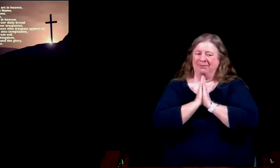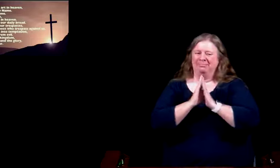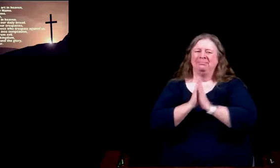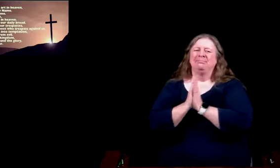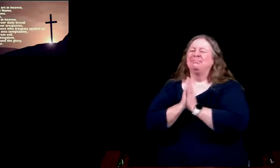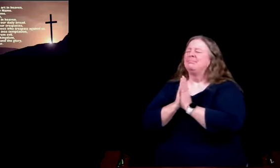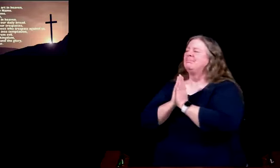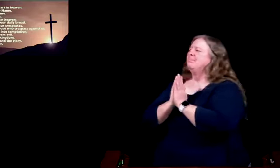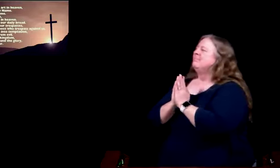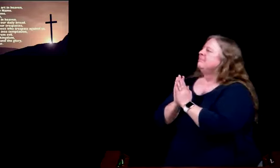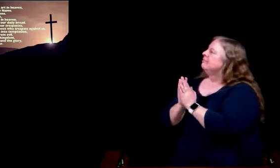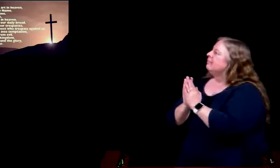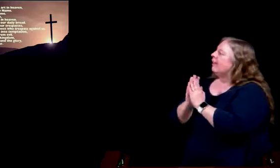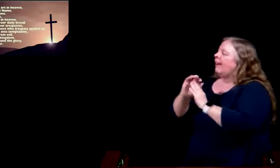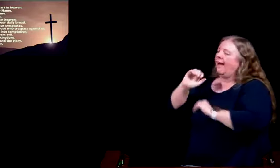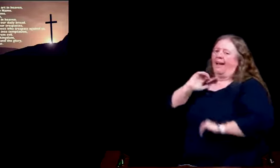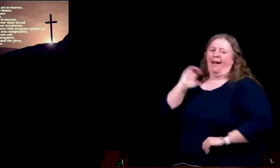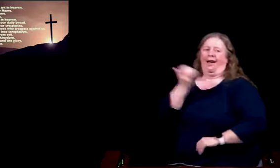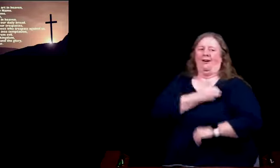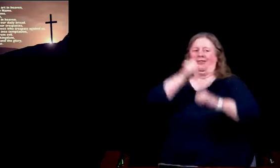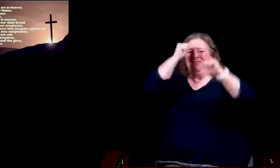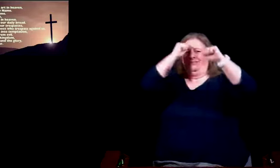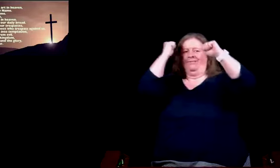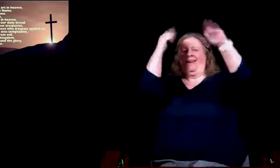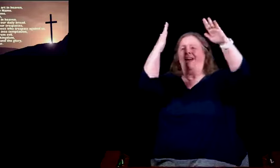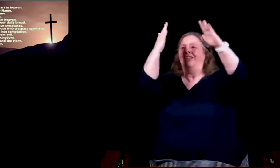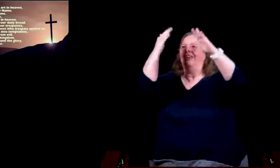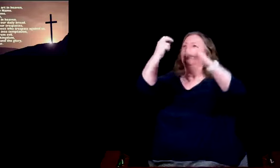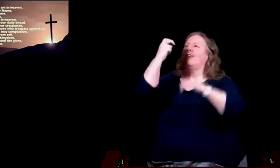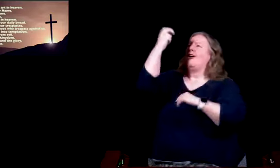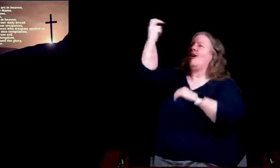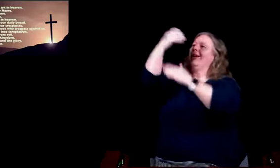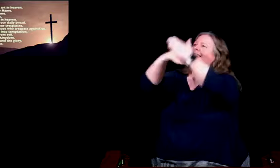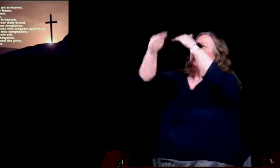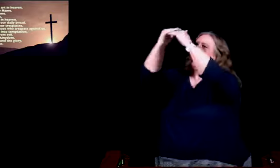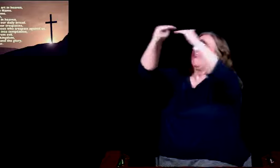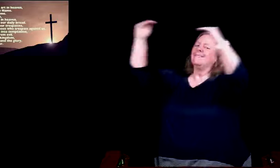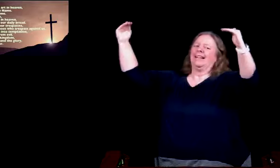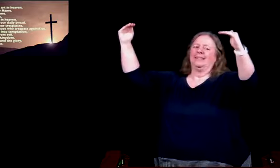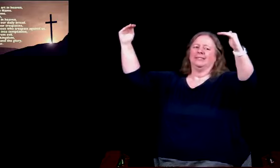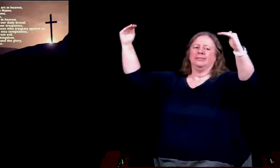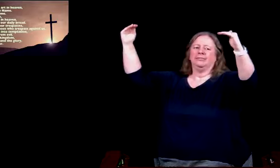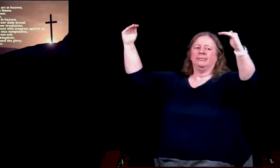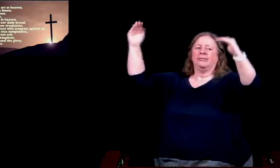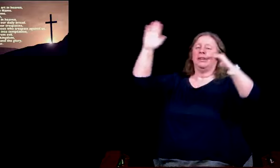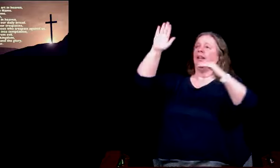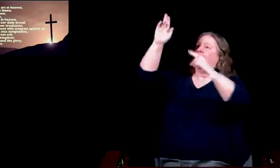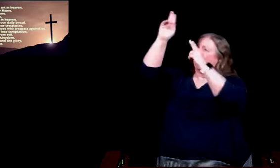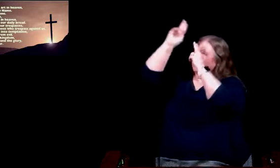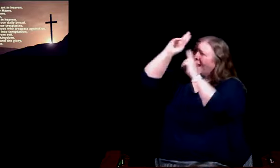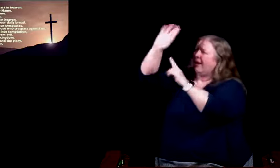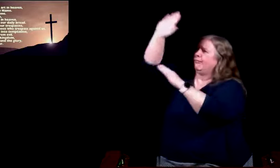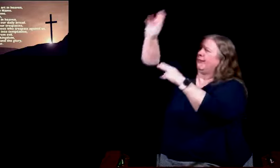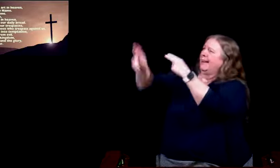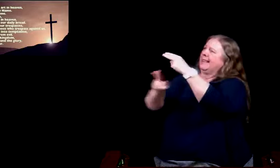All right, let us pray. Our Father, who art in heaven, hallowed be your